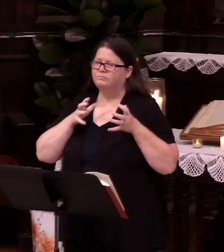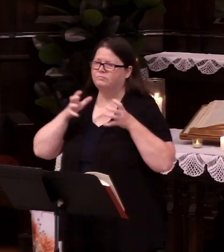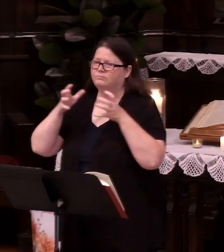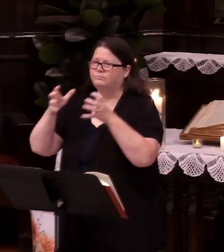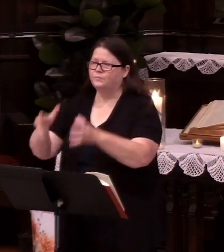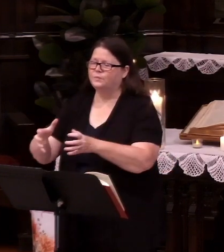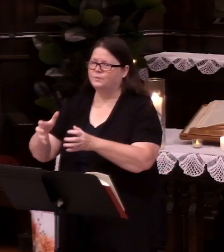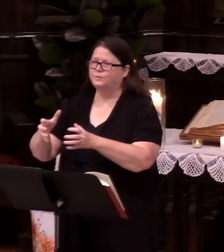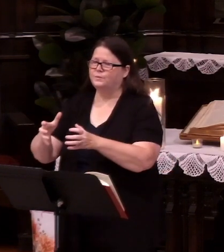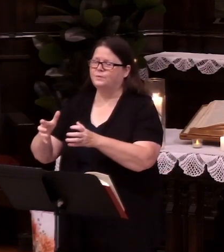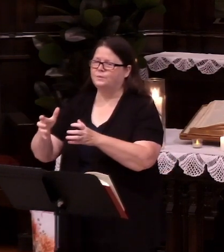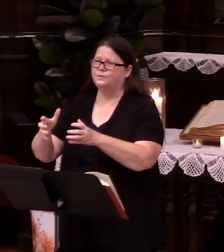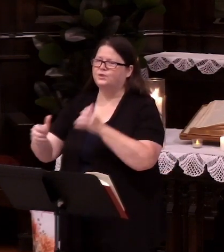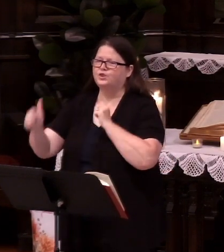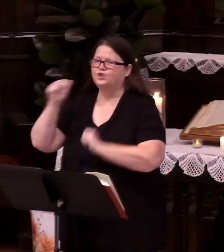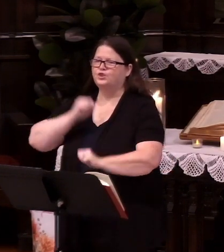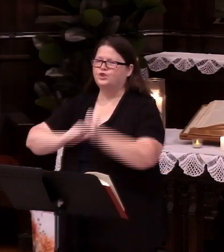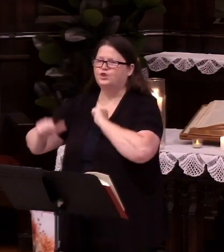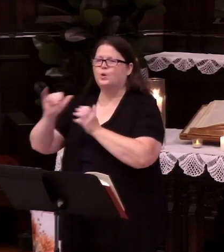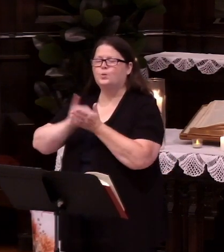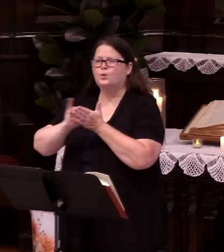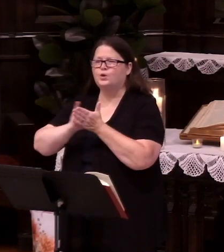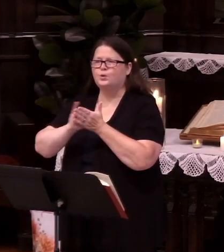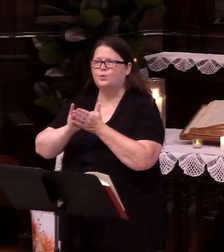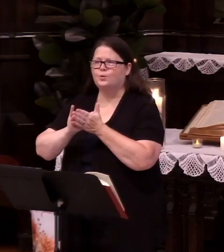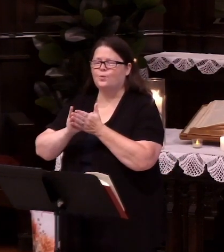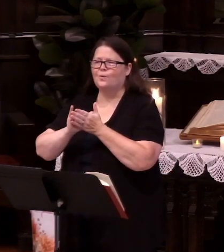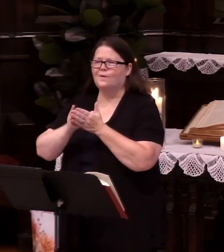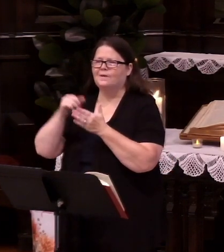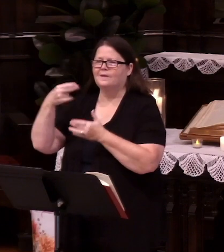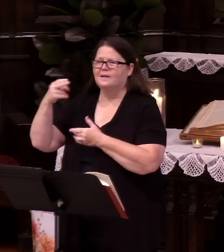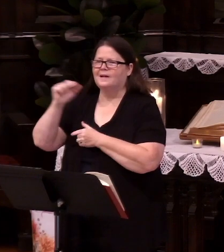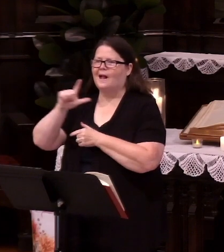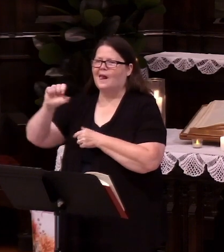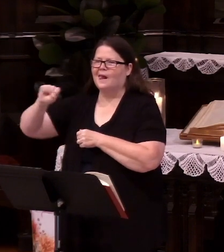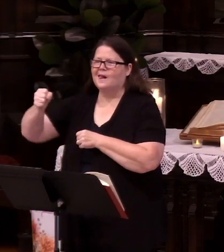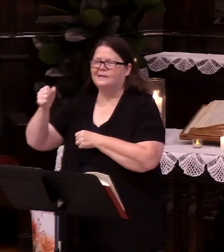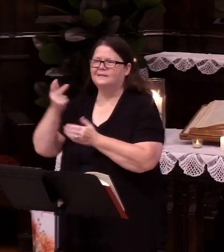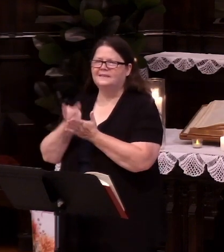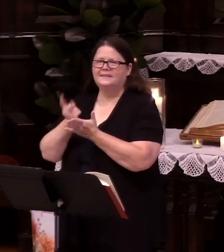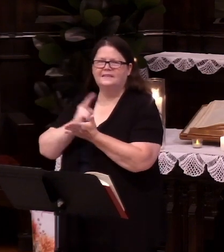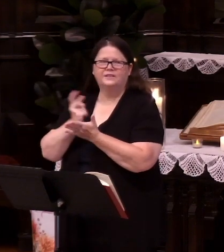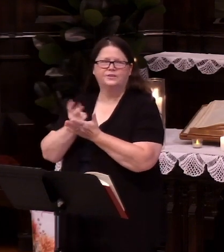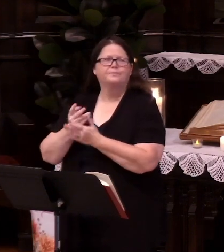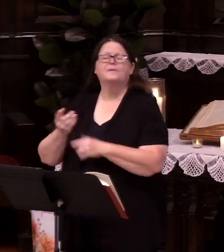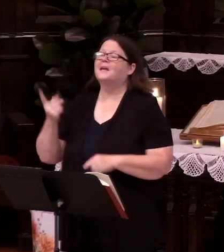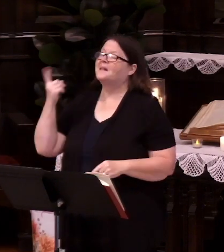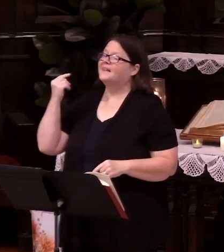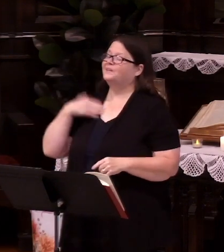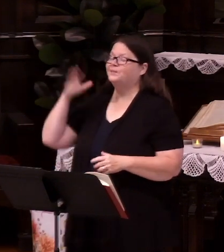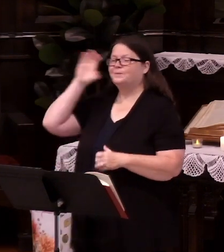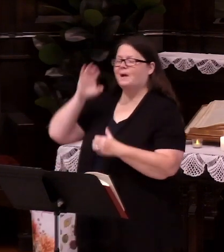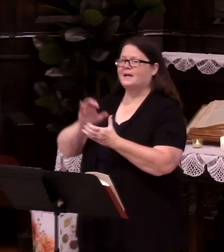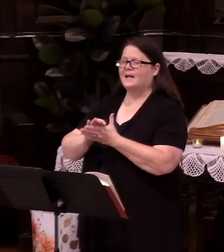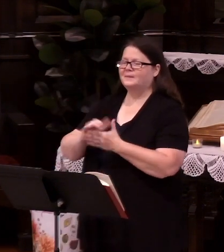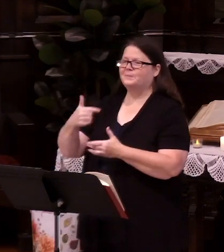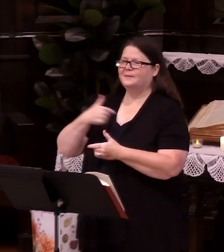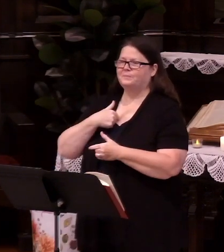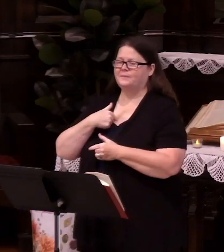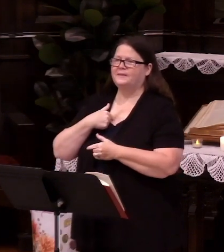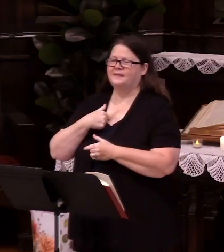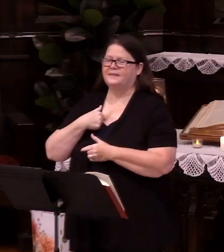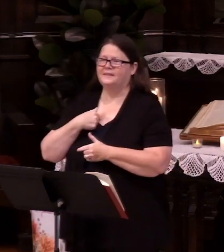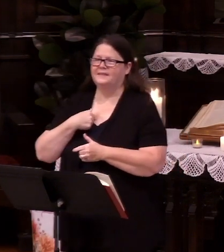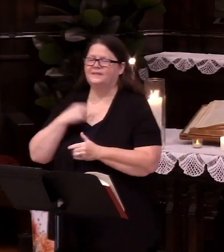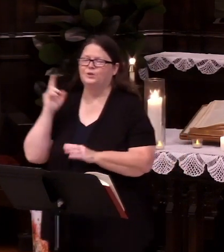on Broadway in New York City. Carol. Good morning. Last year, my husband Frank and I took advantage of the